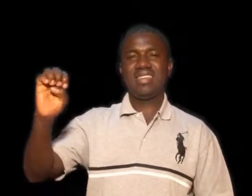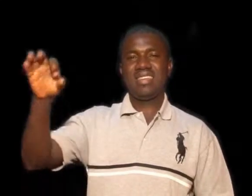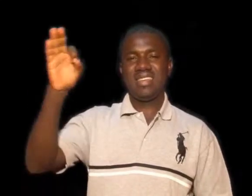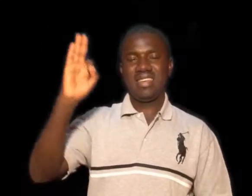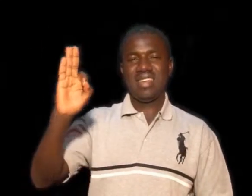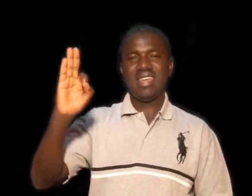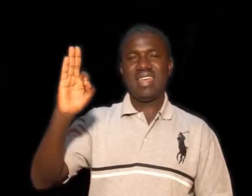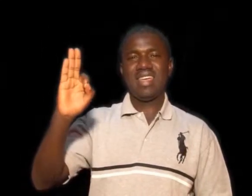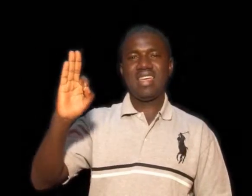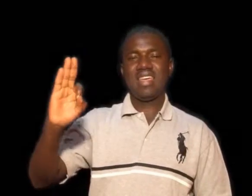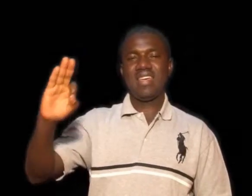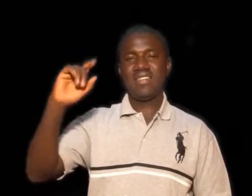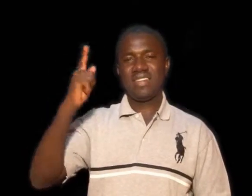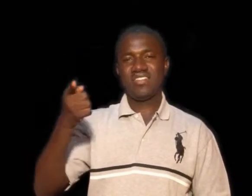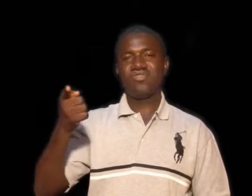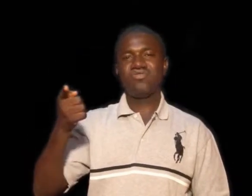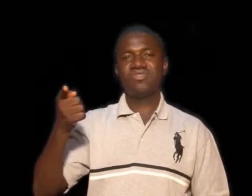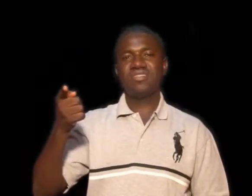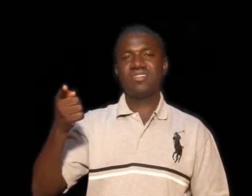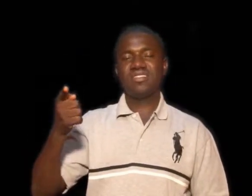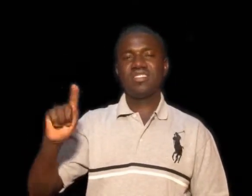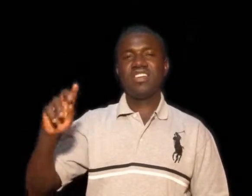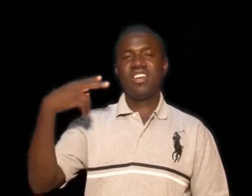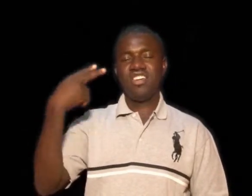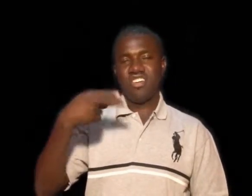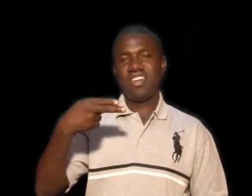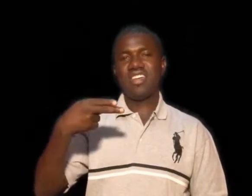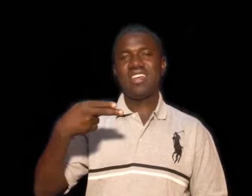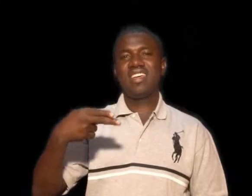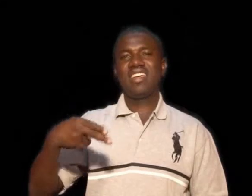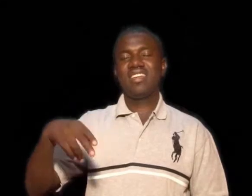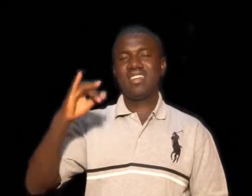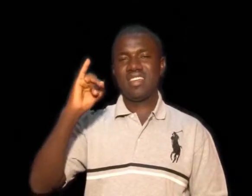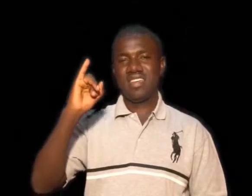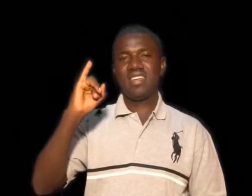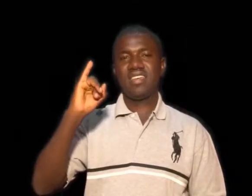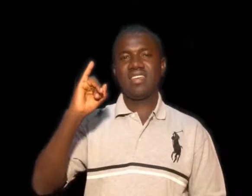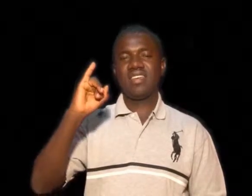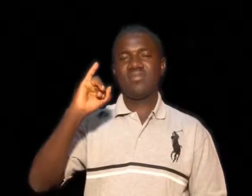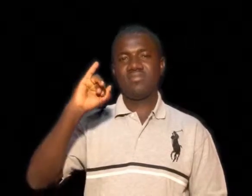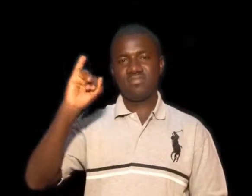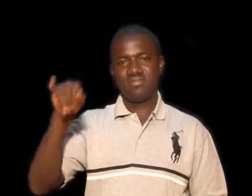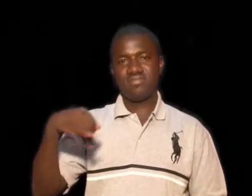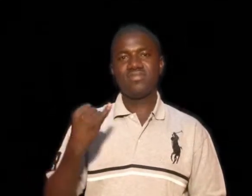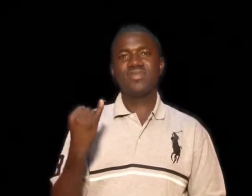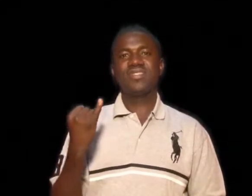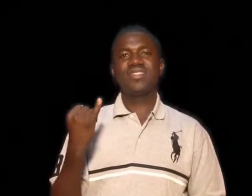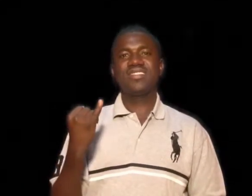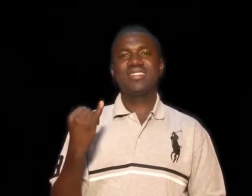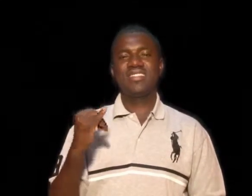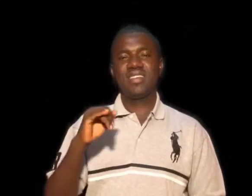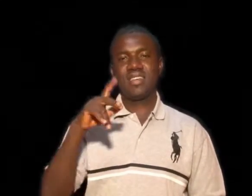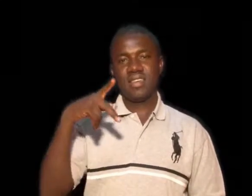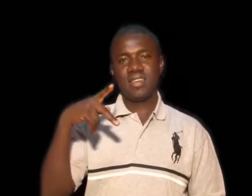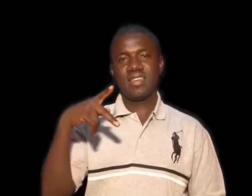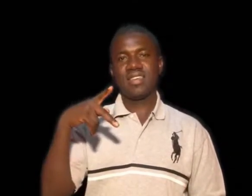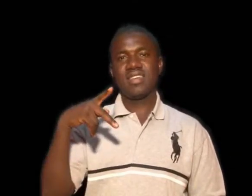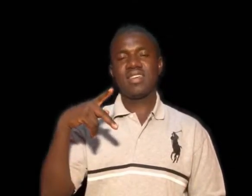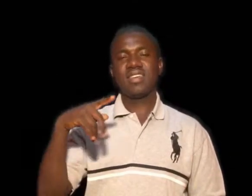C, D, E, F, G, H,